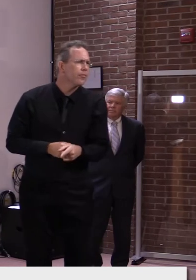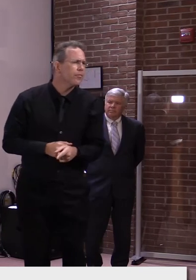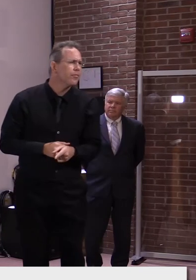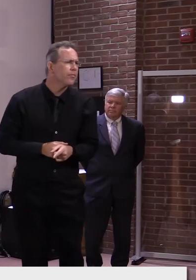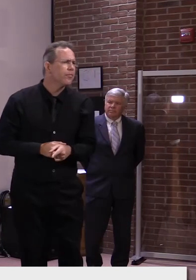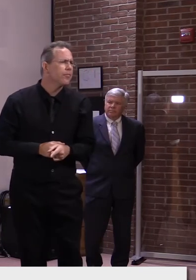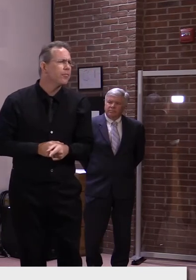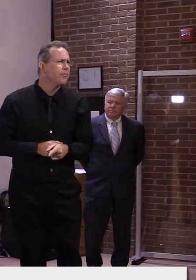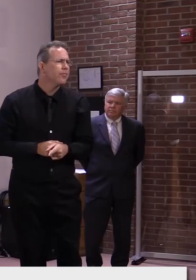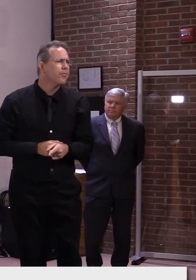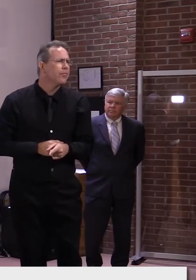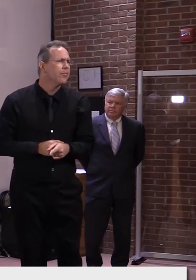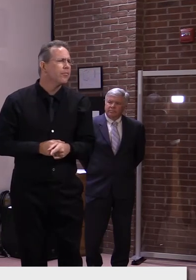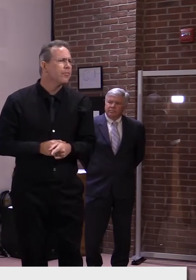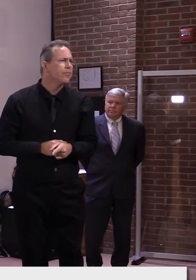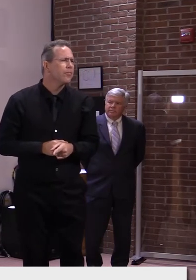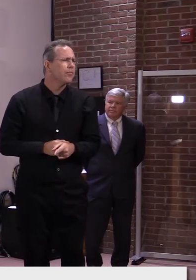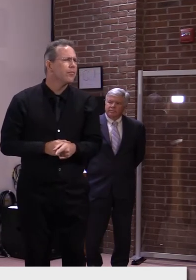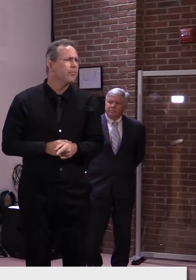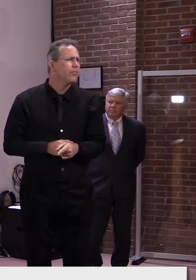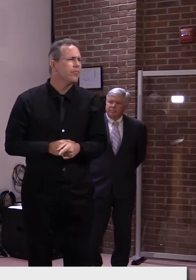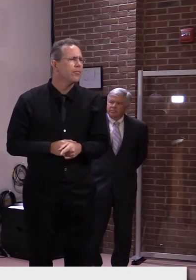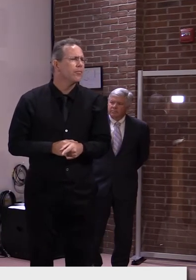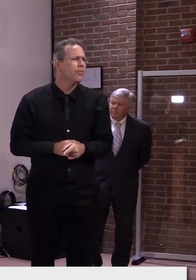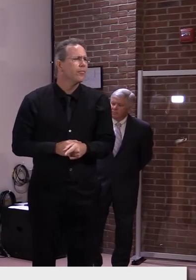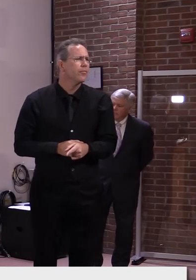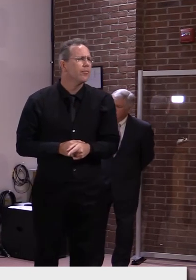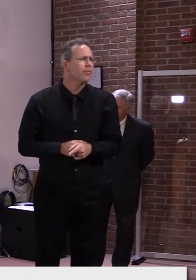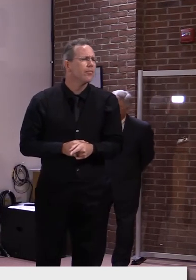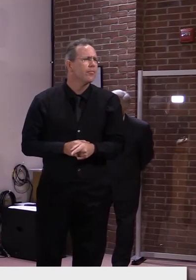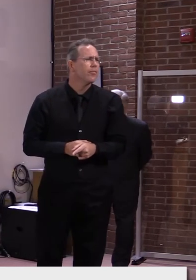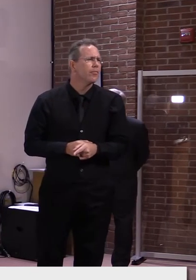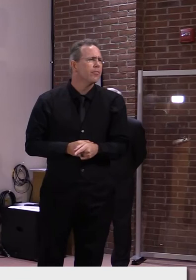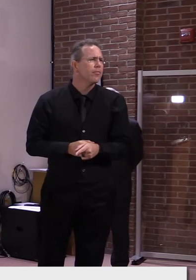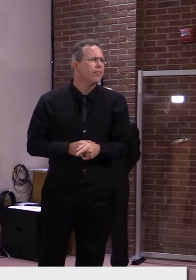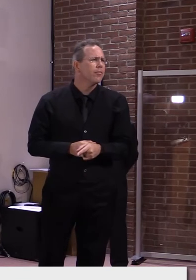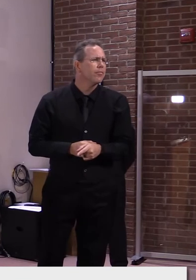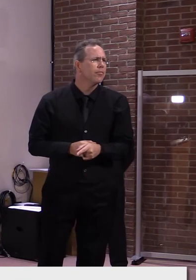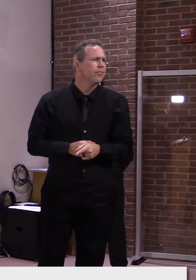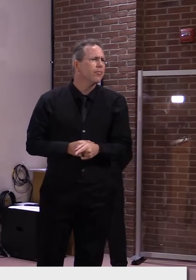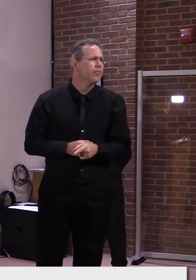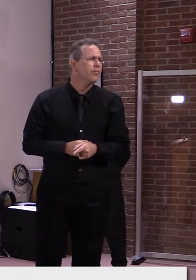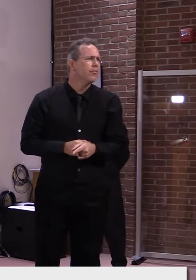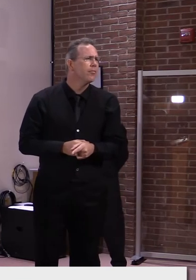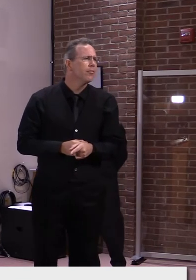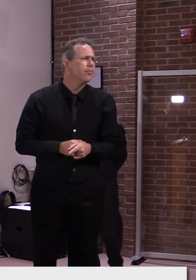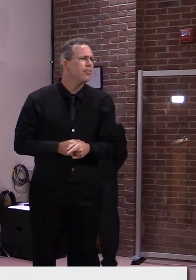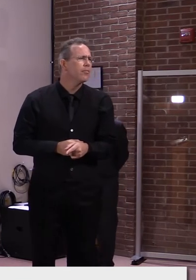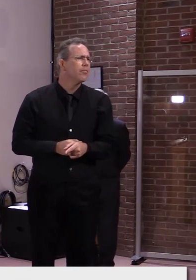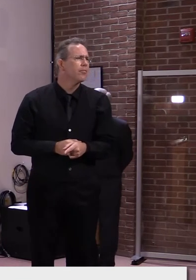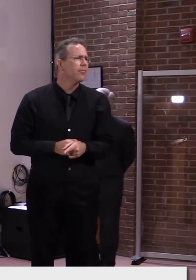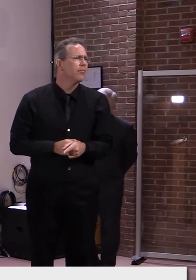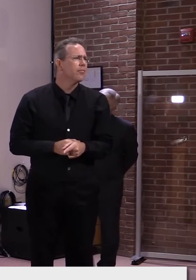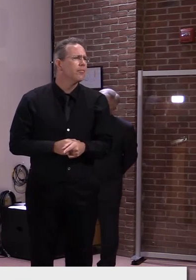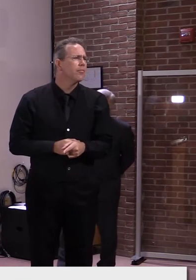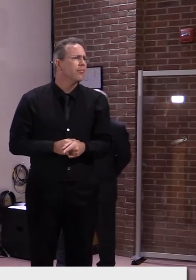odd that we've been administering vaccines for 6 months now, and now all of a sudden there's this reporting issue.